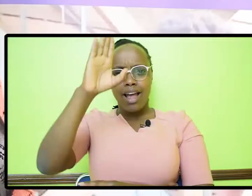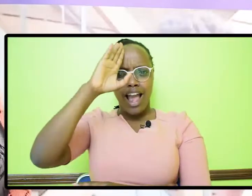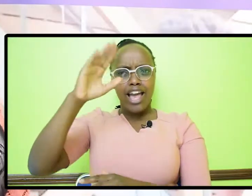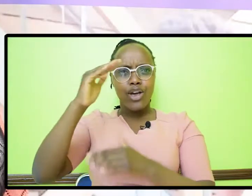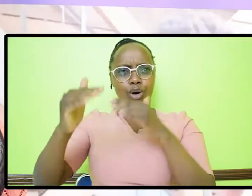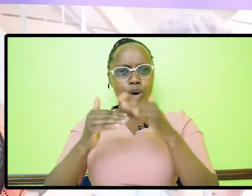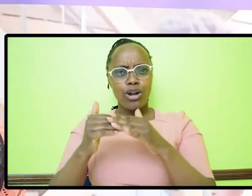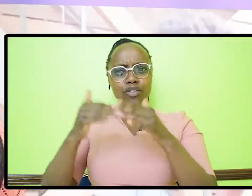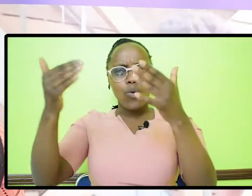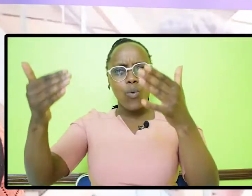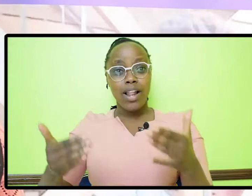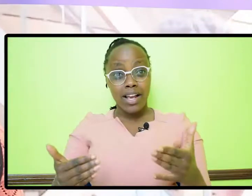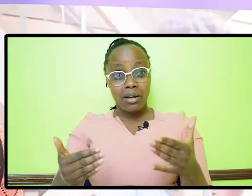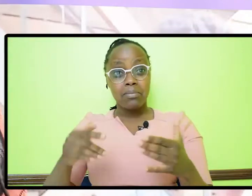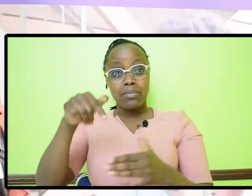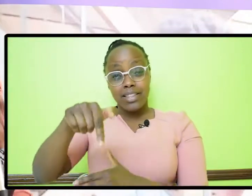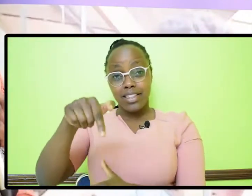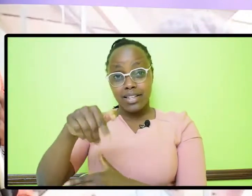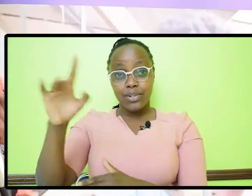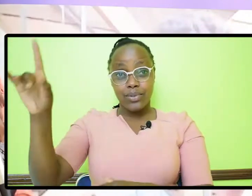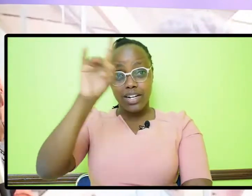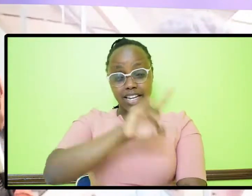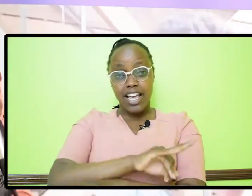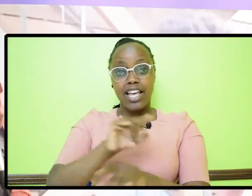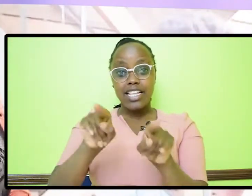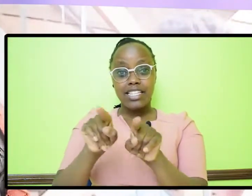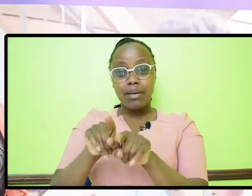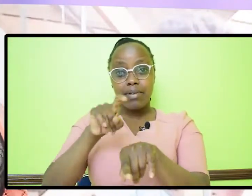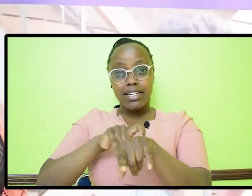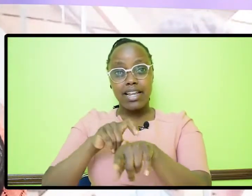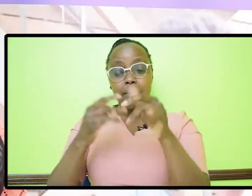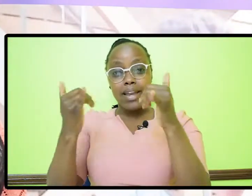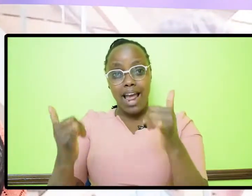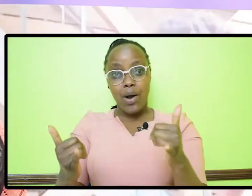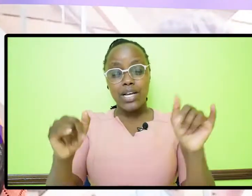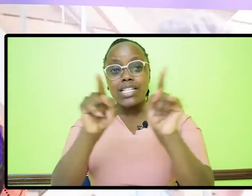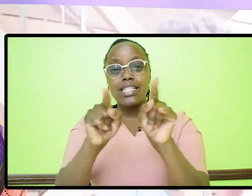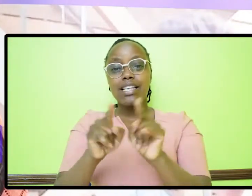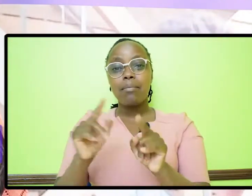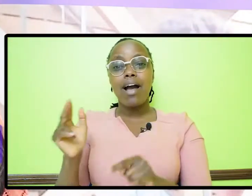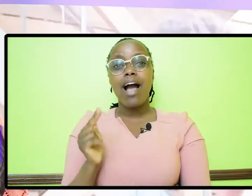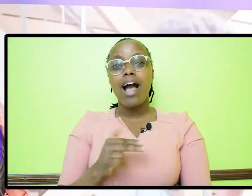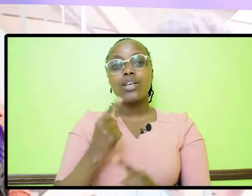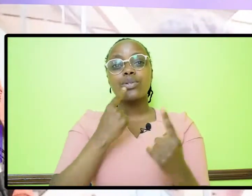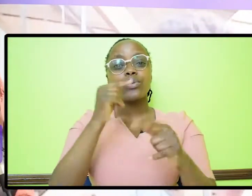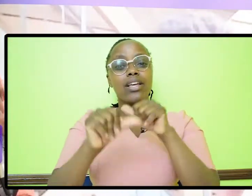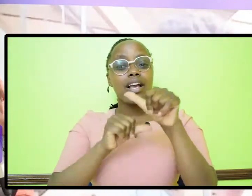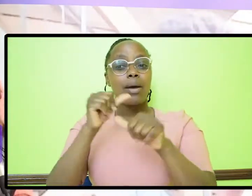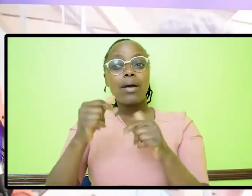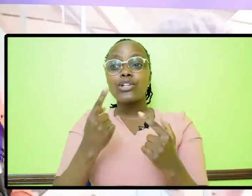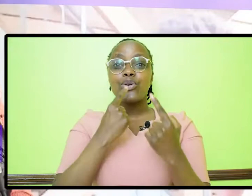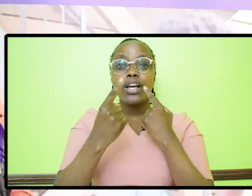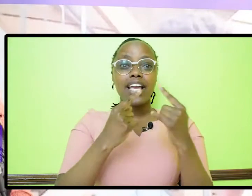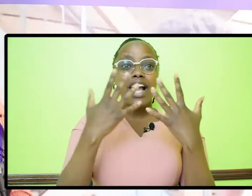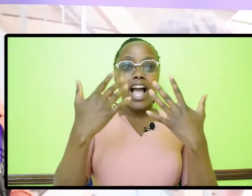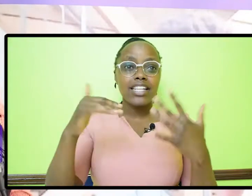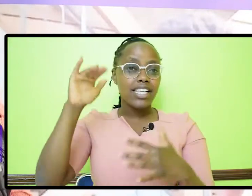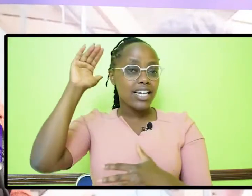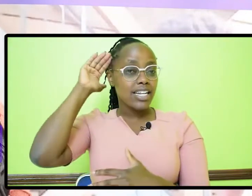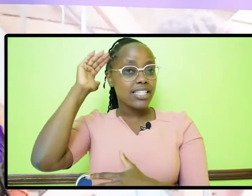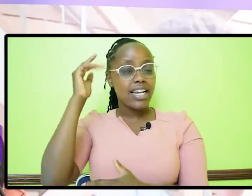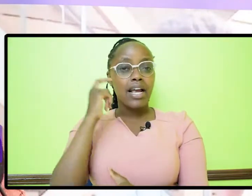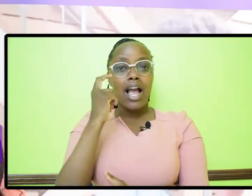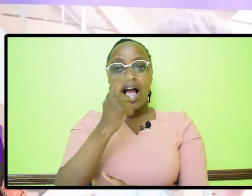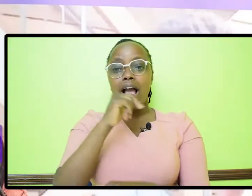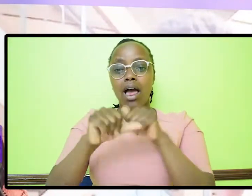Hi everyone, I welcome you again to this day and this season again as we are here with Talking Hands, Listening Eyes